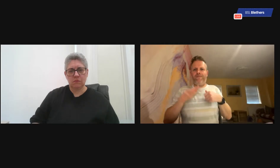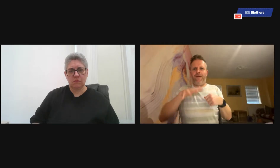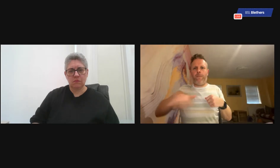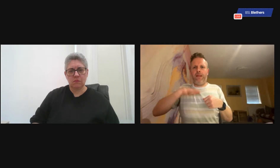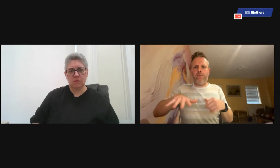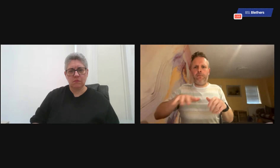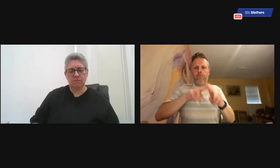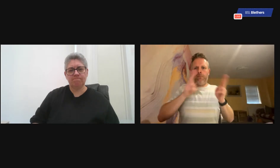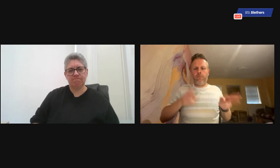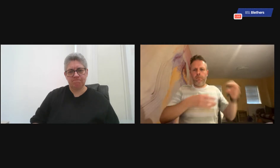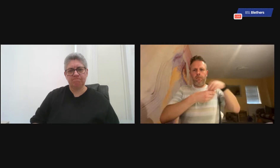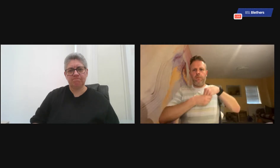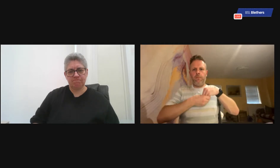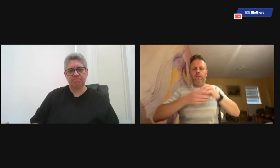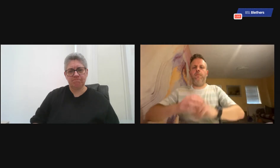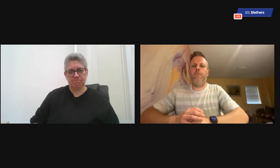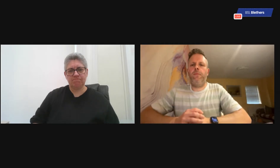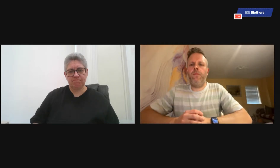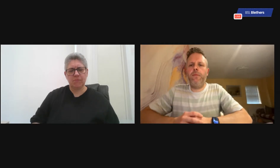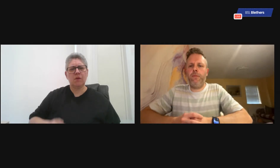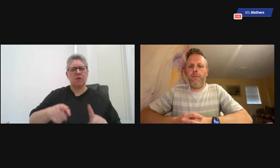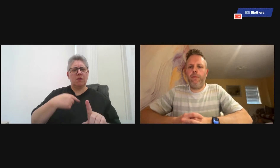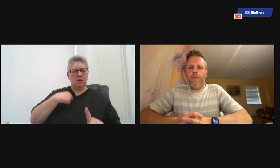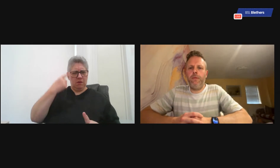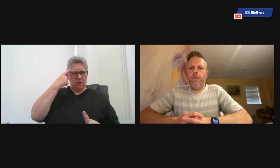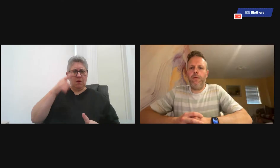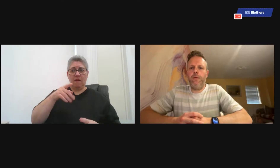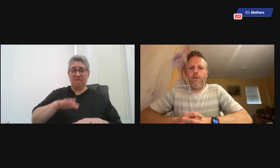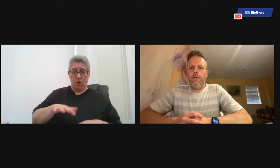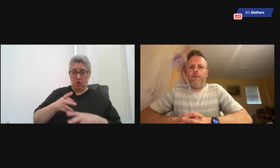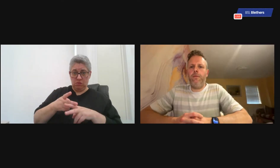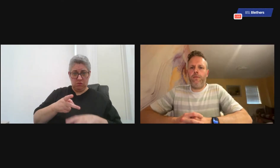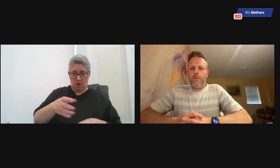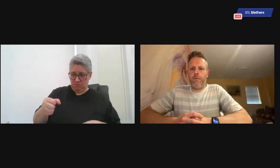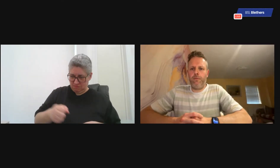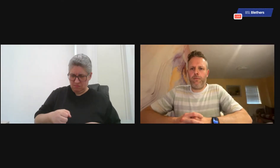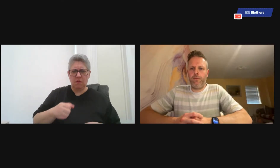to stay in your house and you treat them like family, essentially. They're in my home.